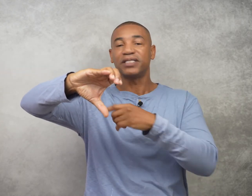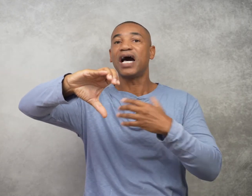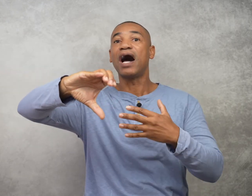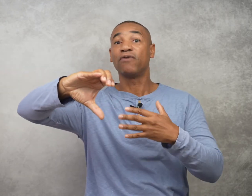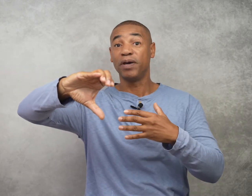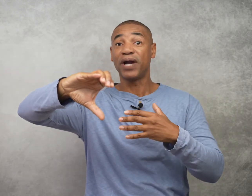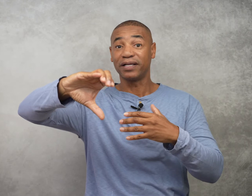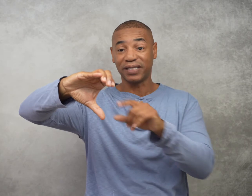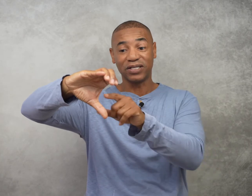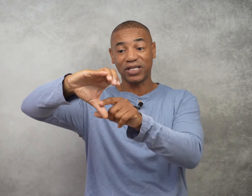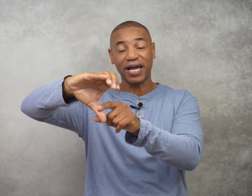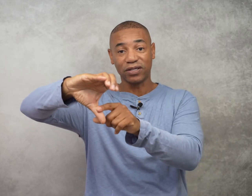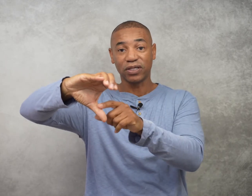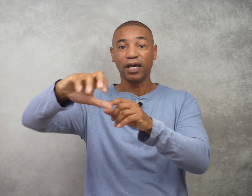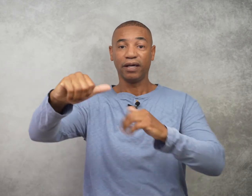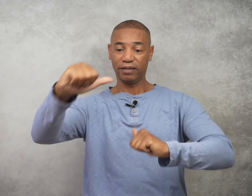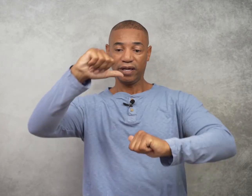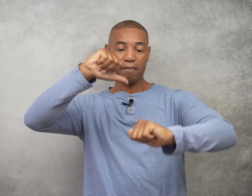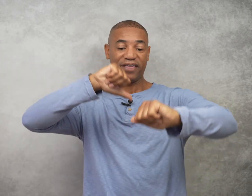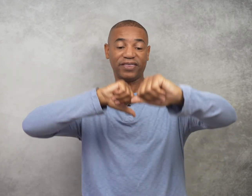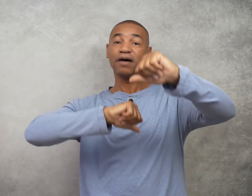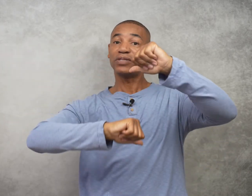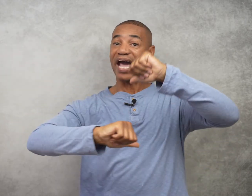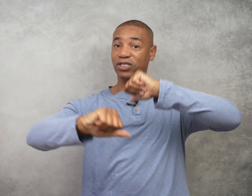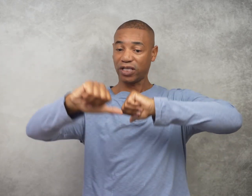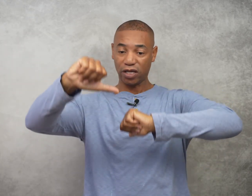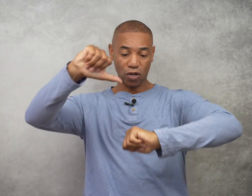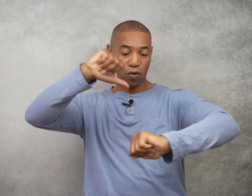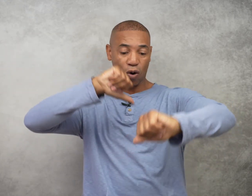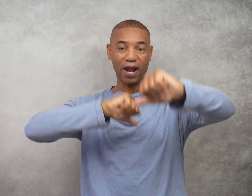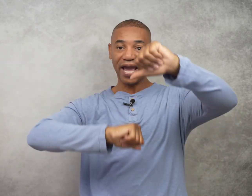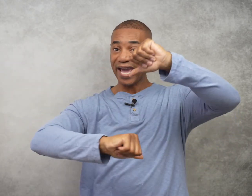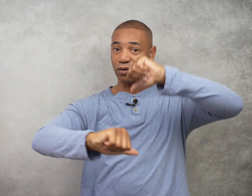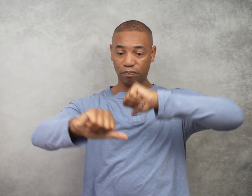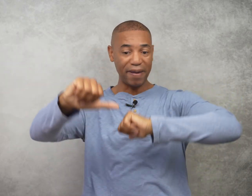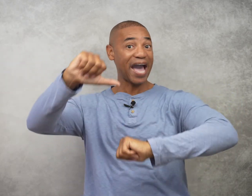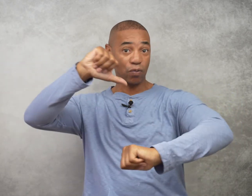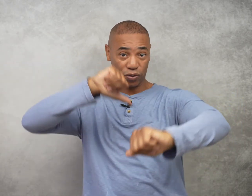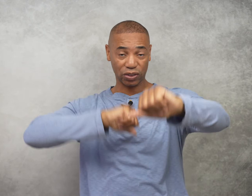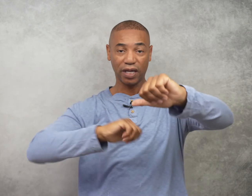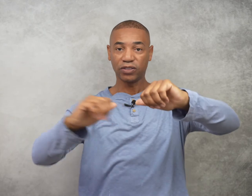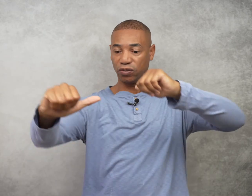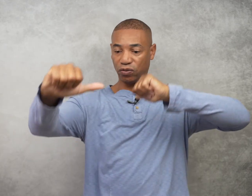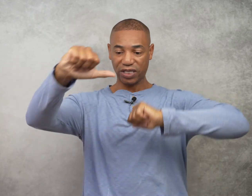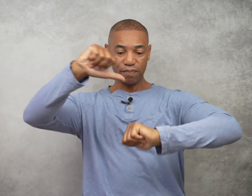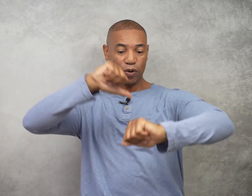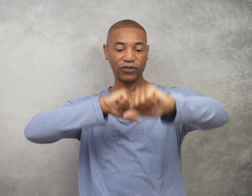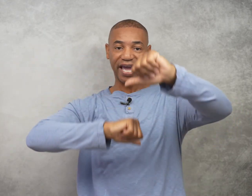how I remember how to sign science. My thumbs actually go or are angled backwards. So you'll take both